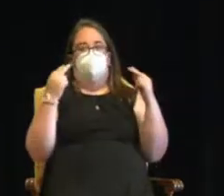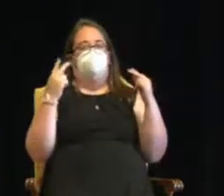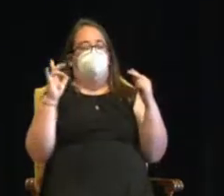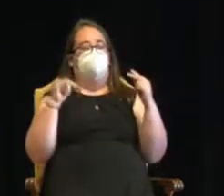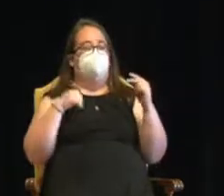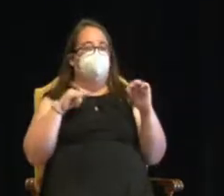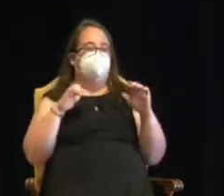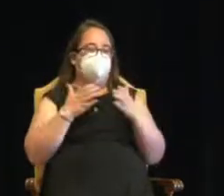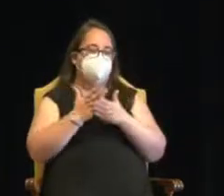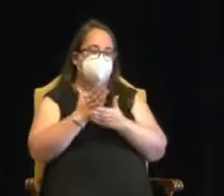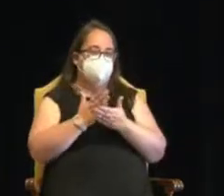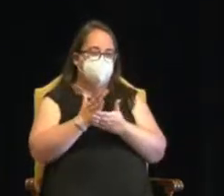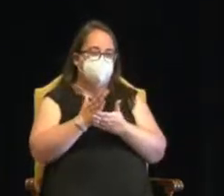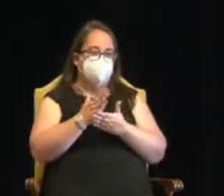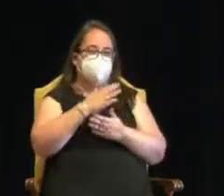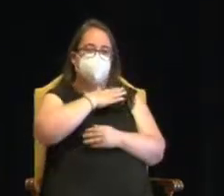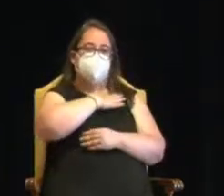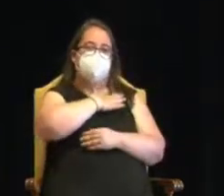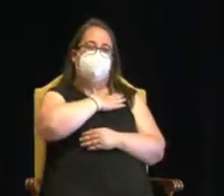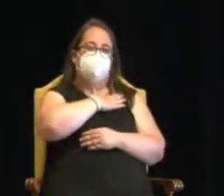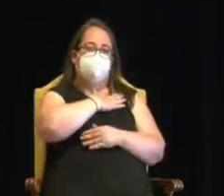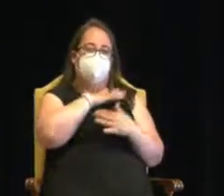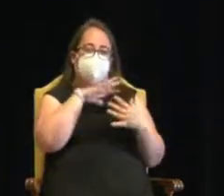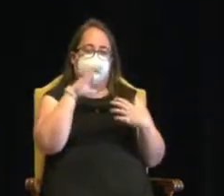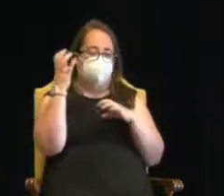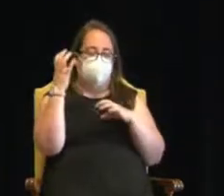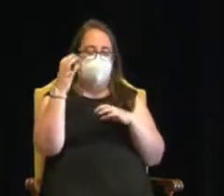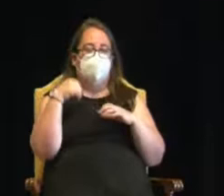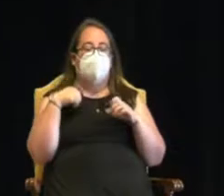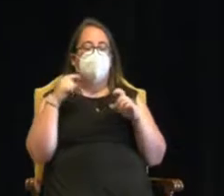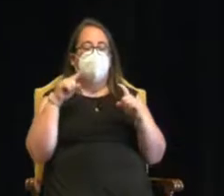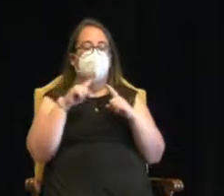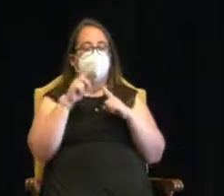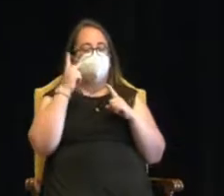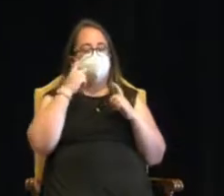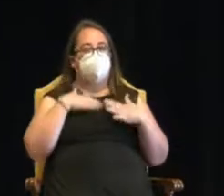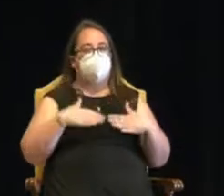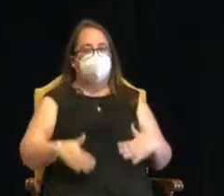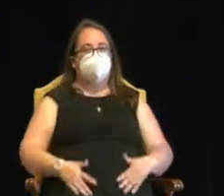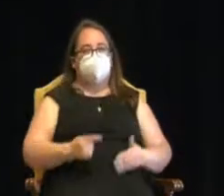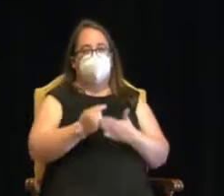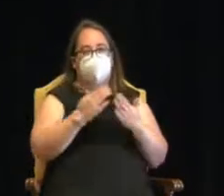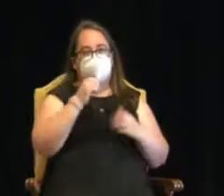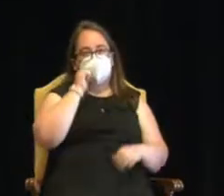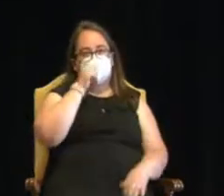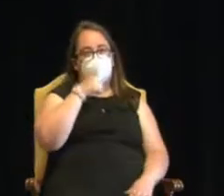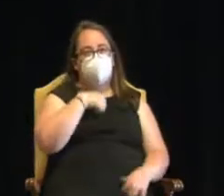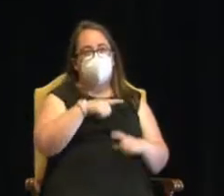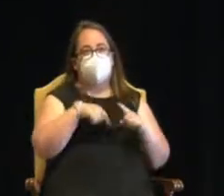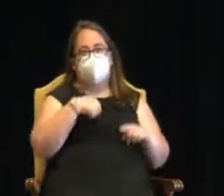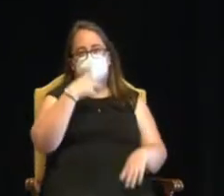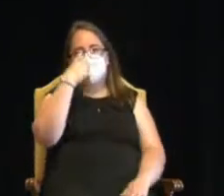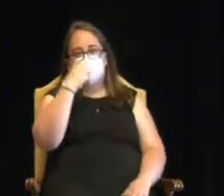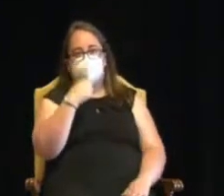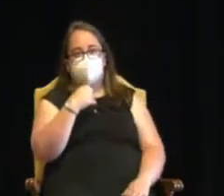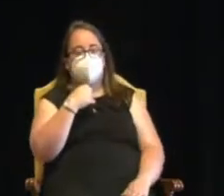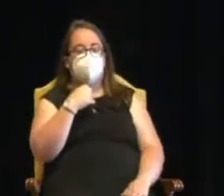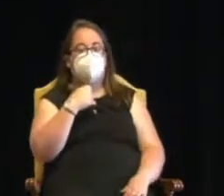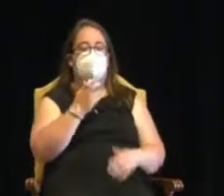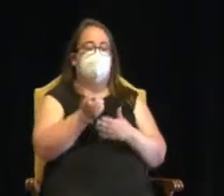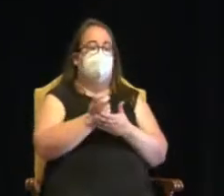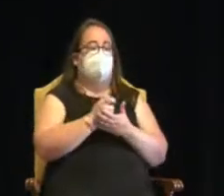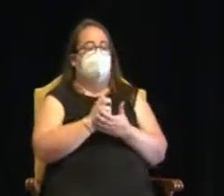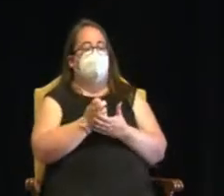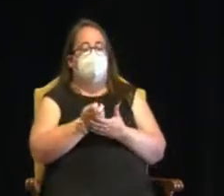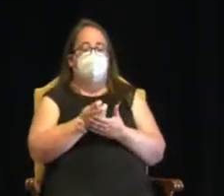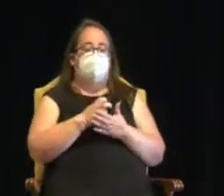okay, right? This shoulder is so messed up. I'm going to see a physical therapist tomorrow. I don't sleep at night because there's just like kind of this